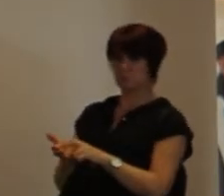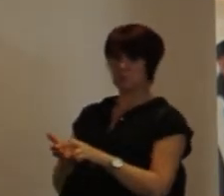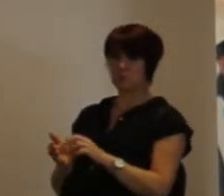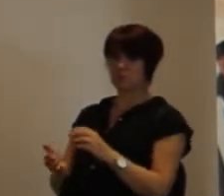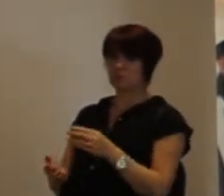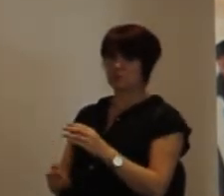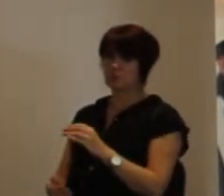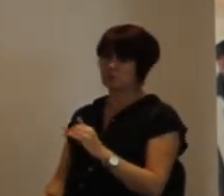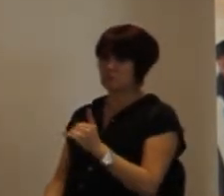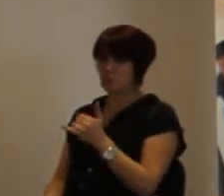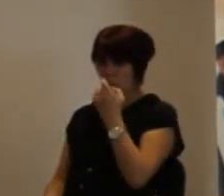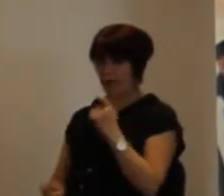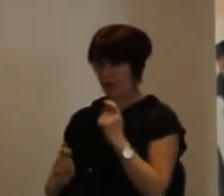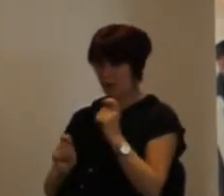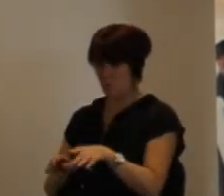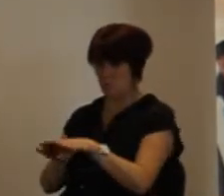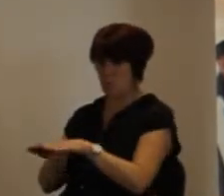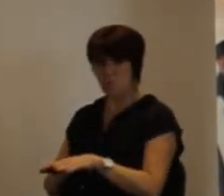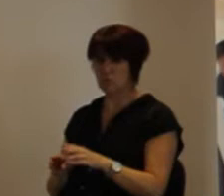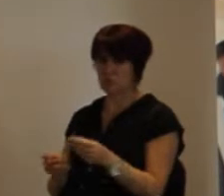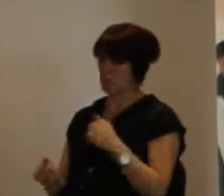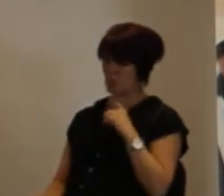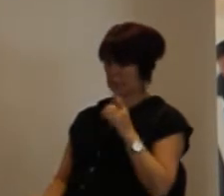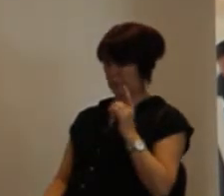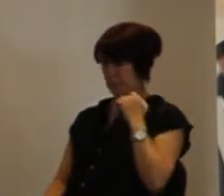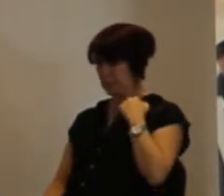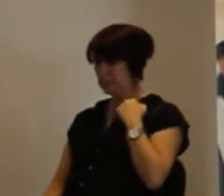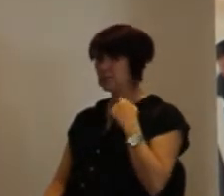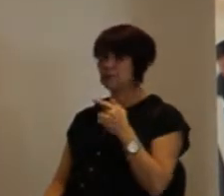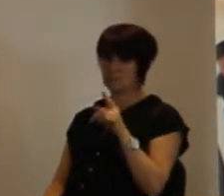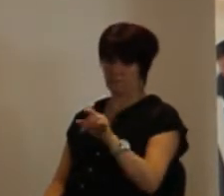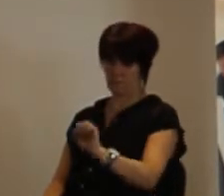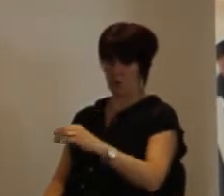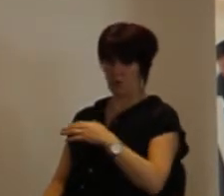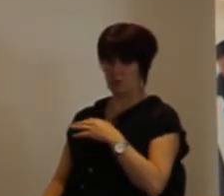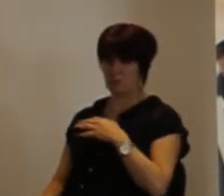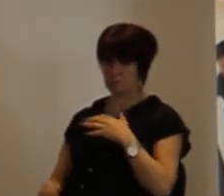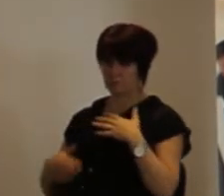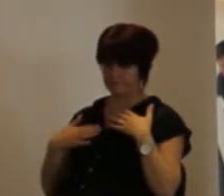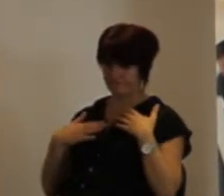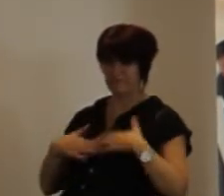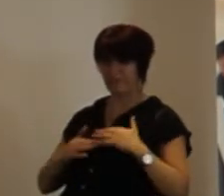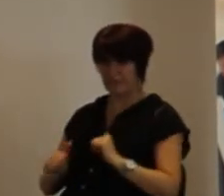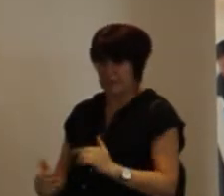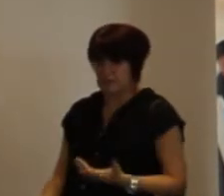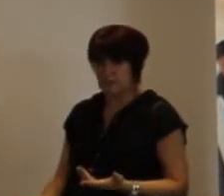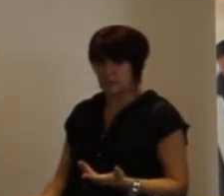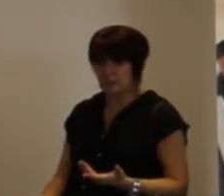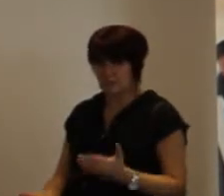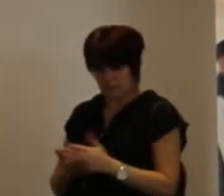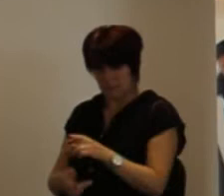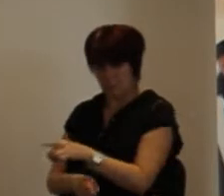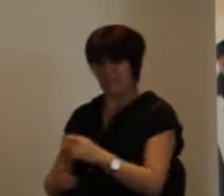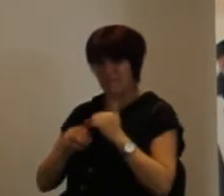not be able to do. The medical fitness of the learner may be an issue we need to consider. Is the learner